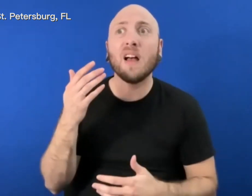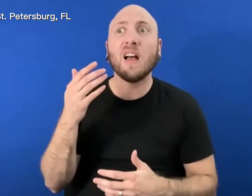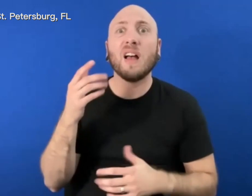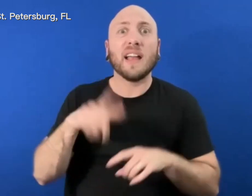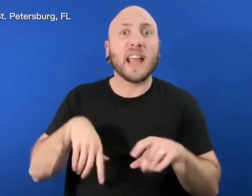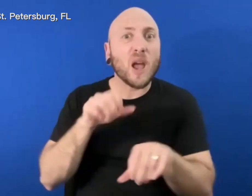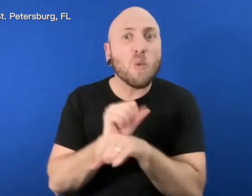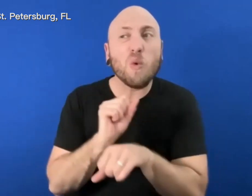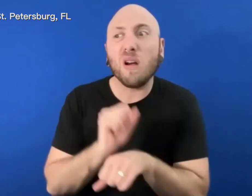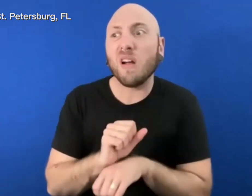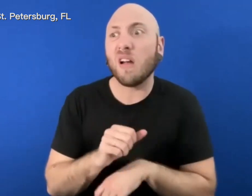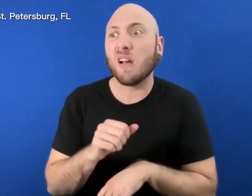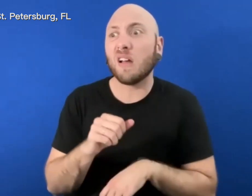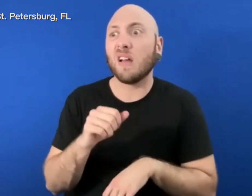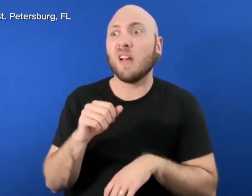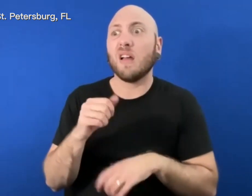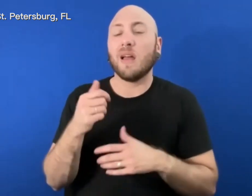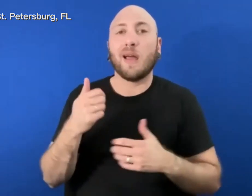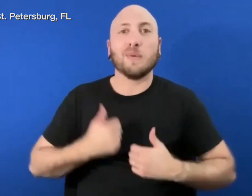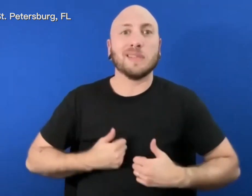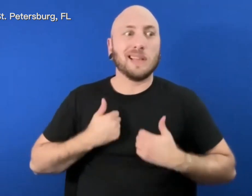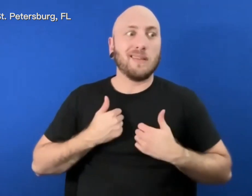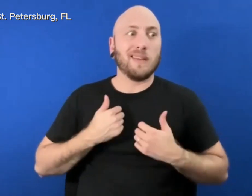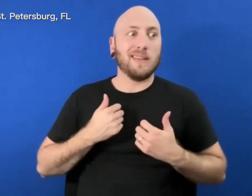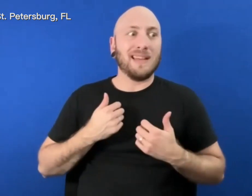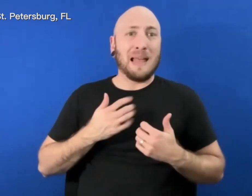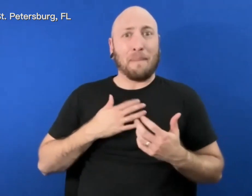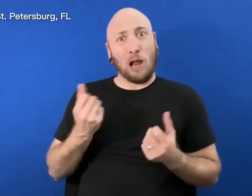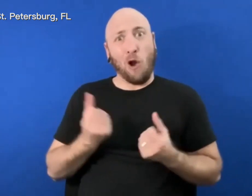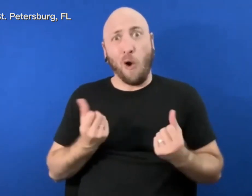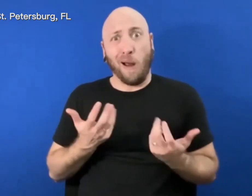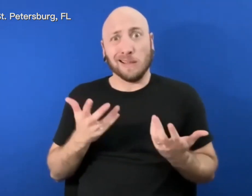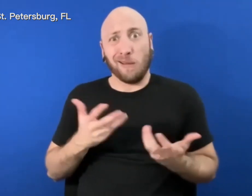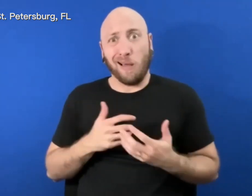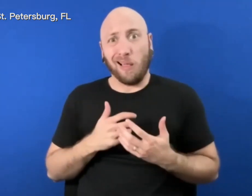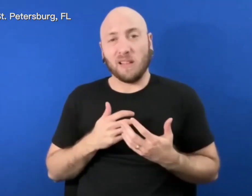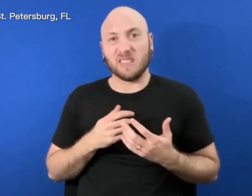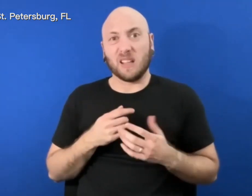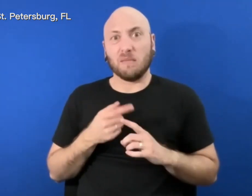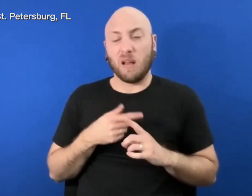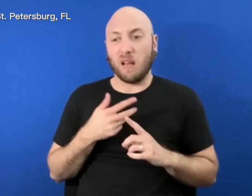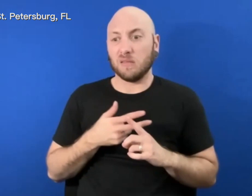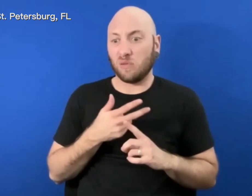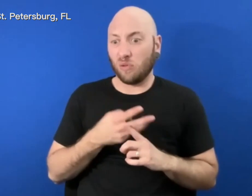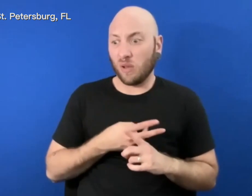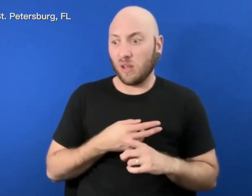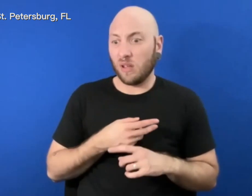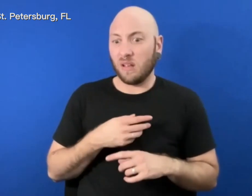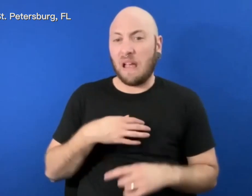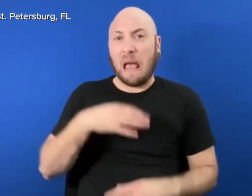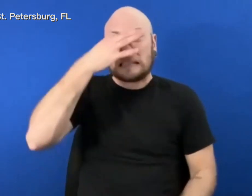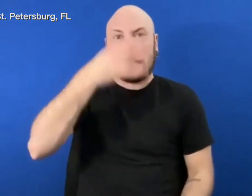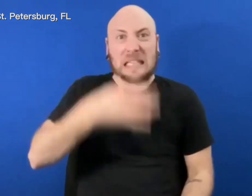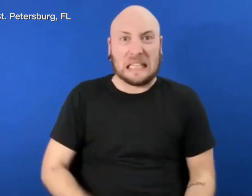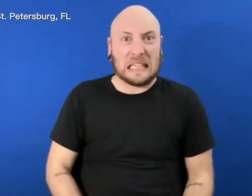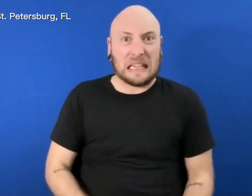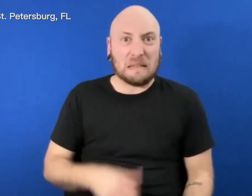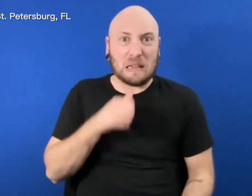do anything. I was living out in my car for like months. Just like I smelled terrible, and I was just like, I give up. I gotta